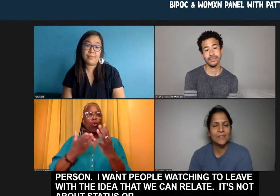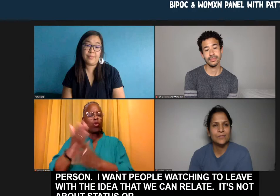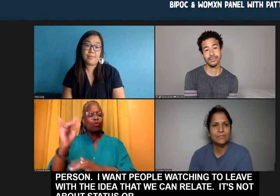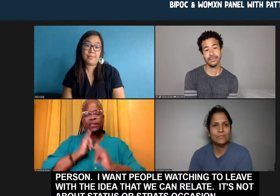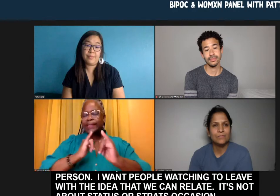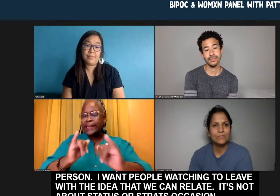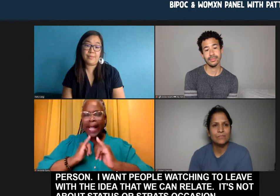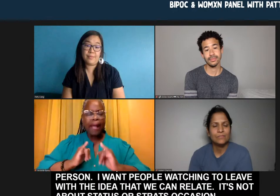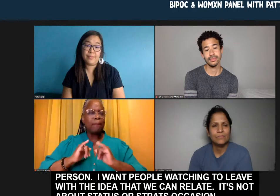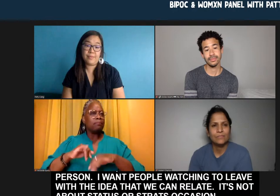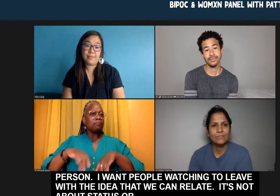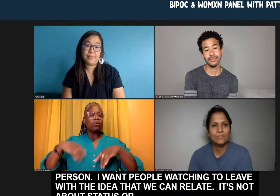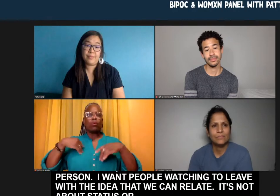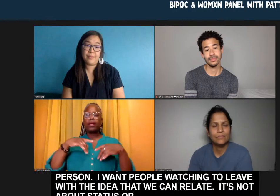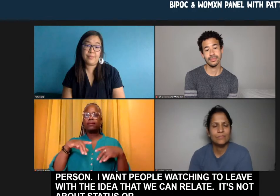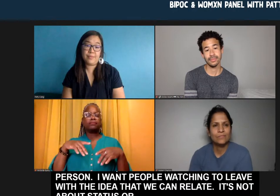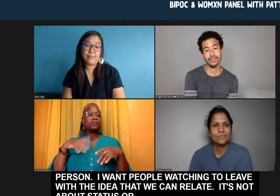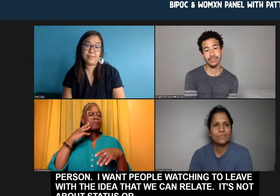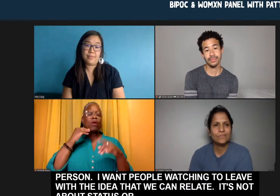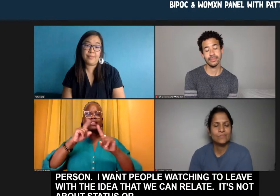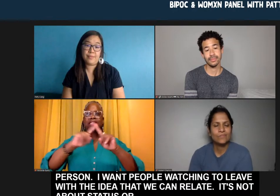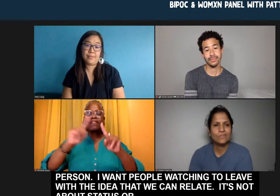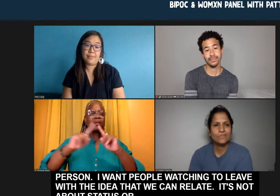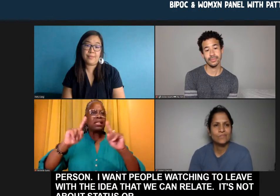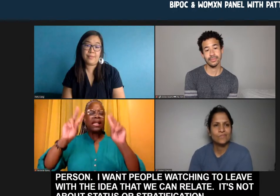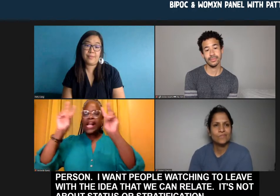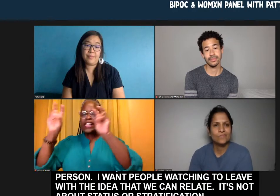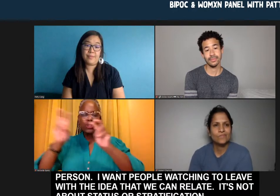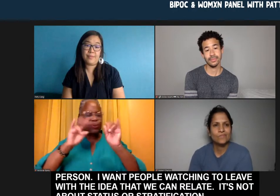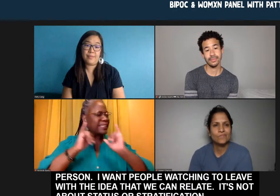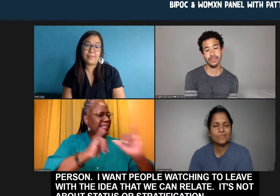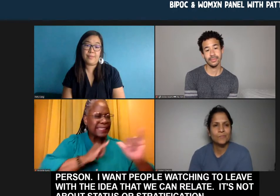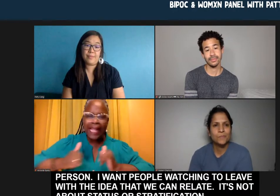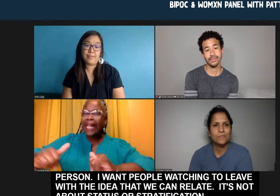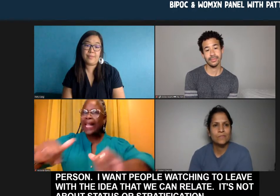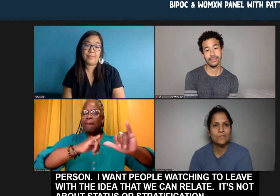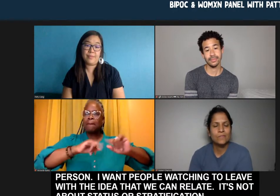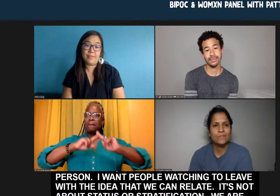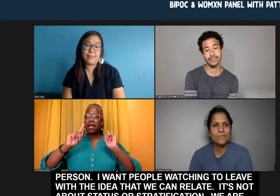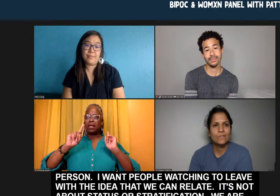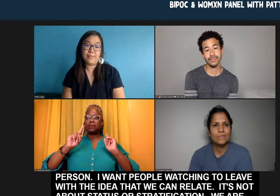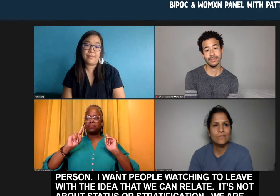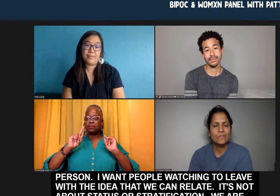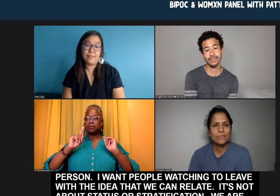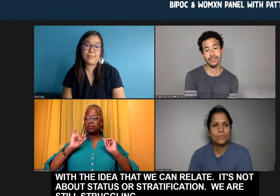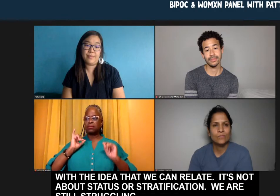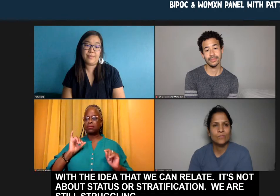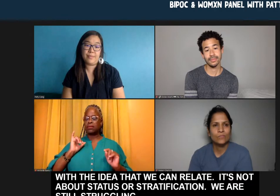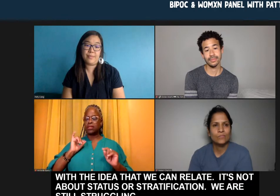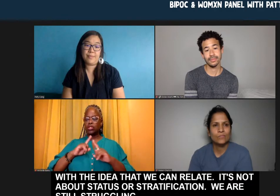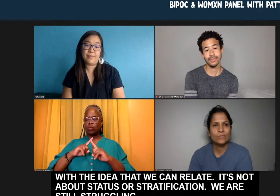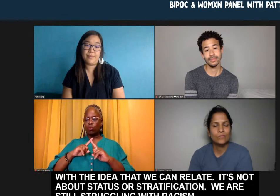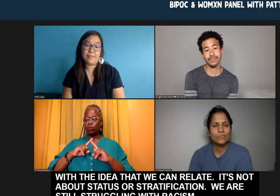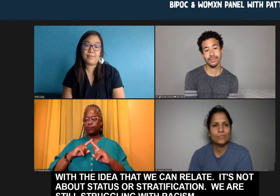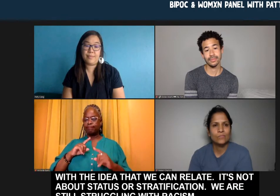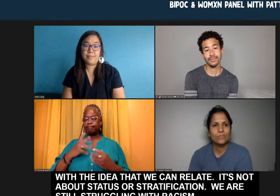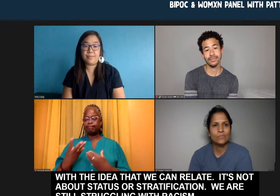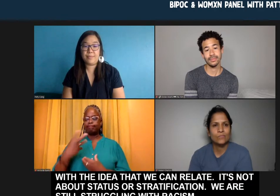and yes, we are still struggling with racism even today. And there's a lot of issues that still ring true that were